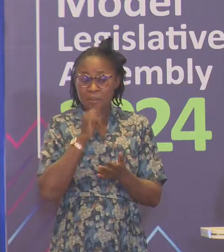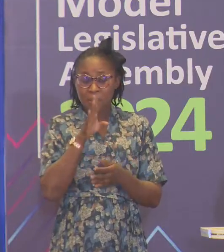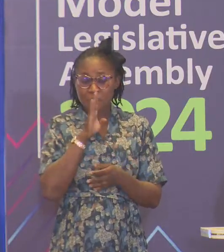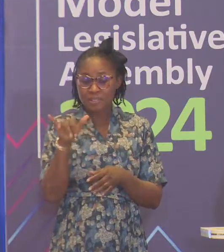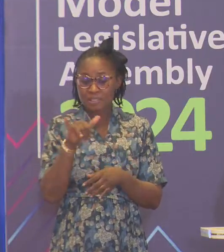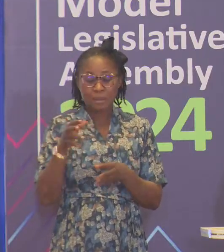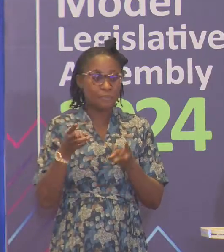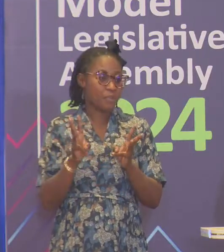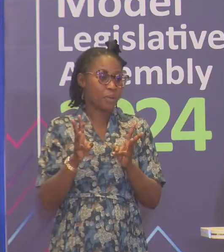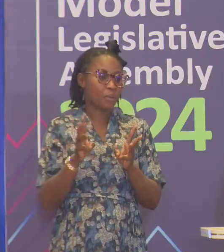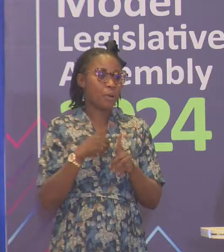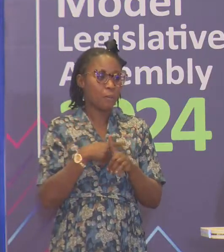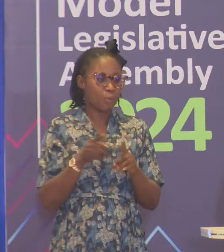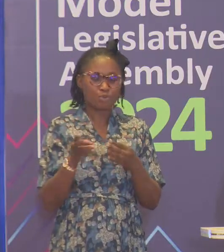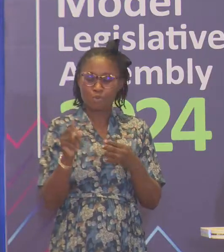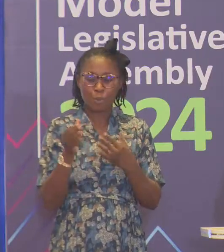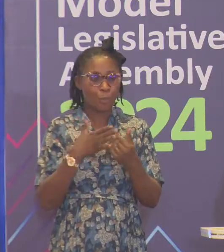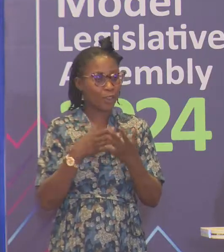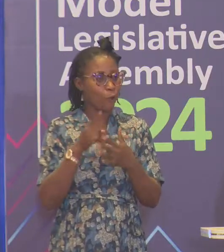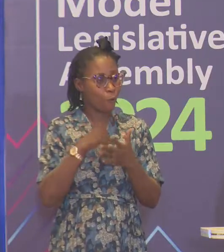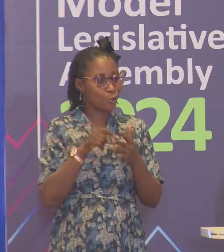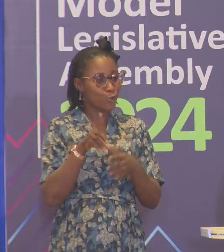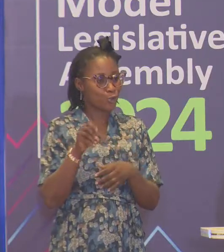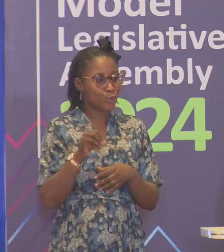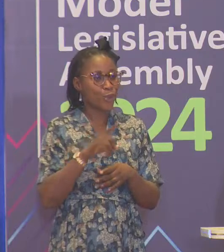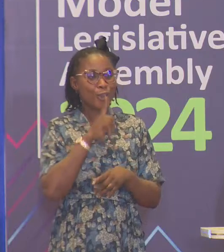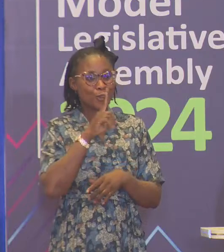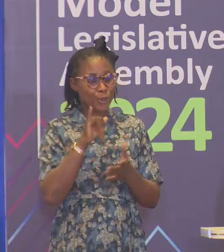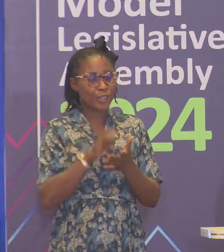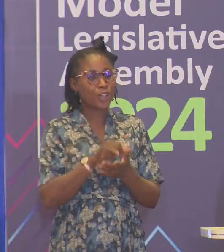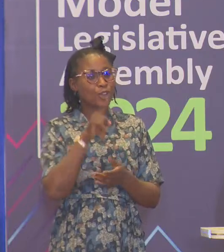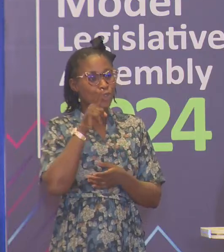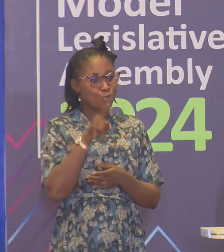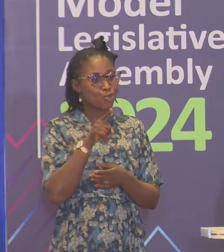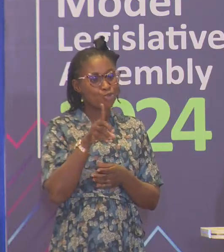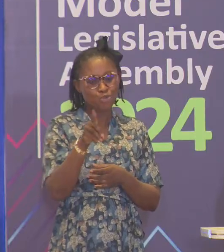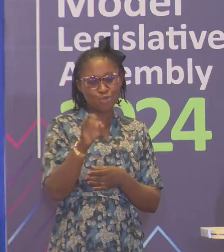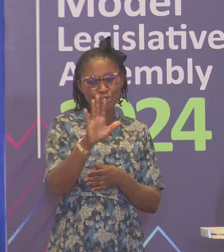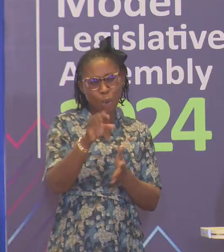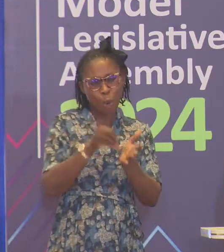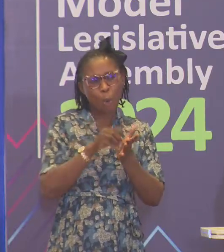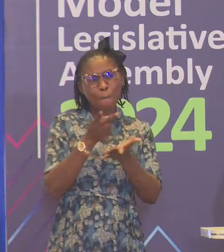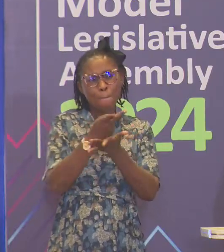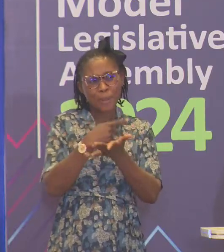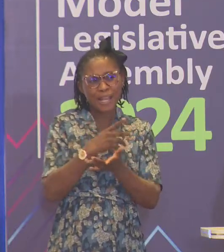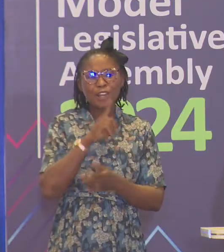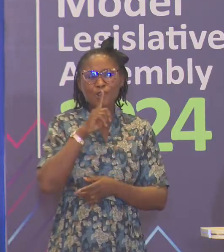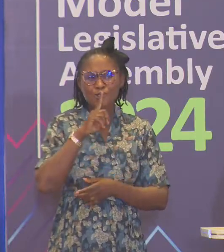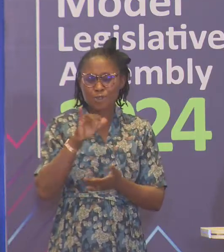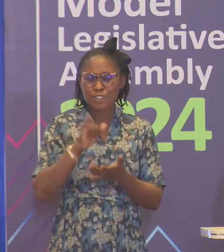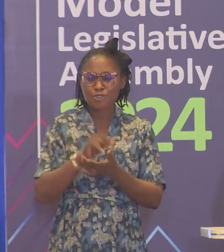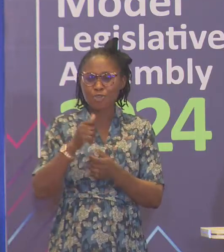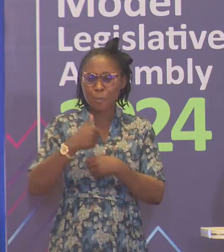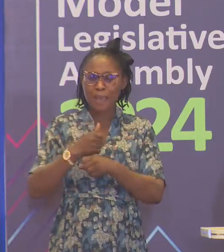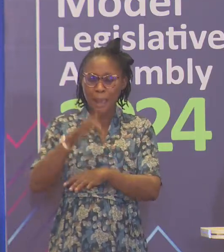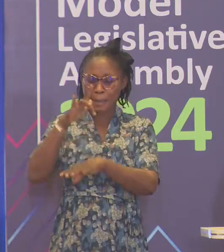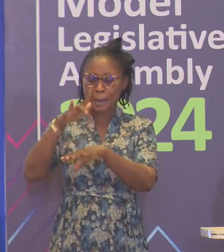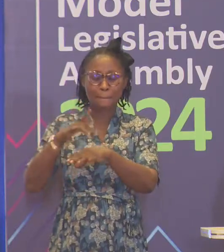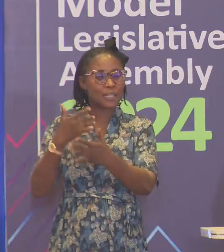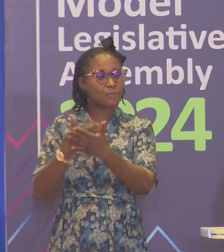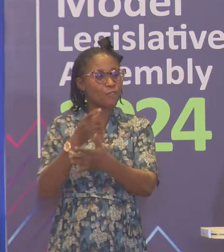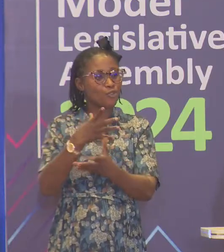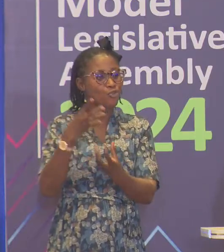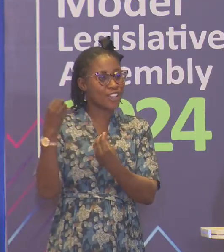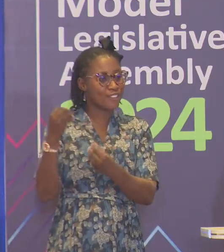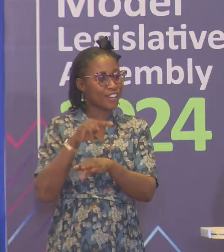different fields. But no matter what you do, just ensure that you play your own part and ensure that you make a mark before you leave